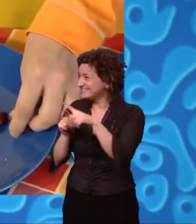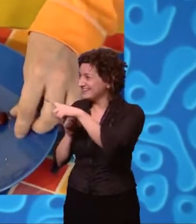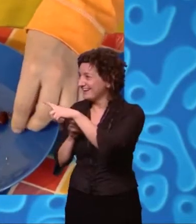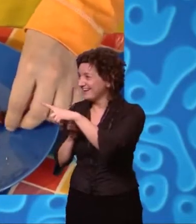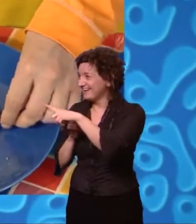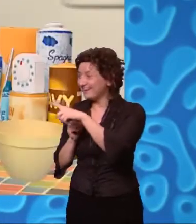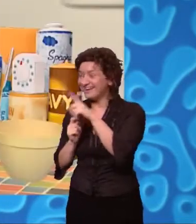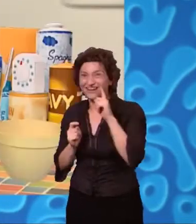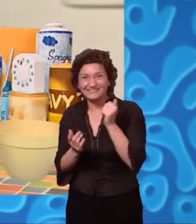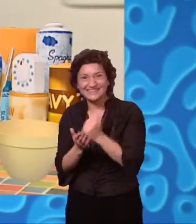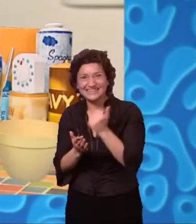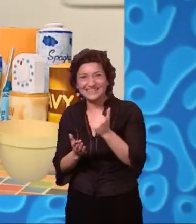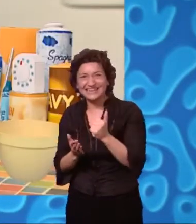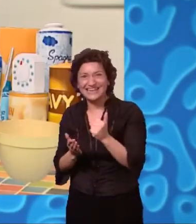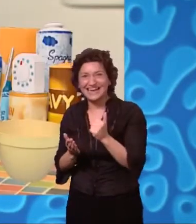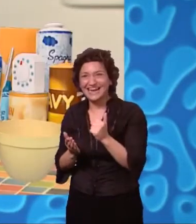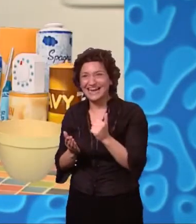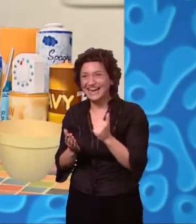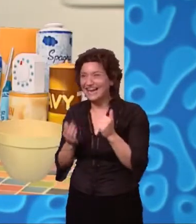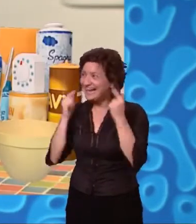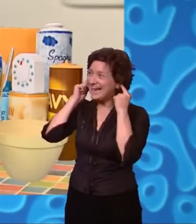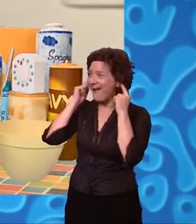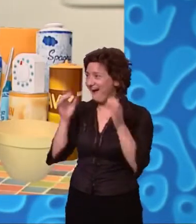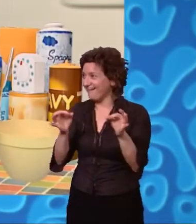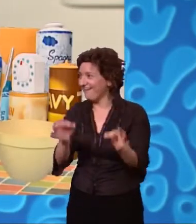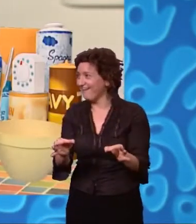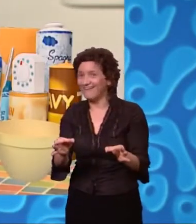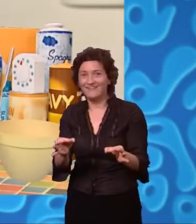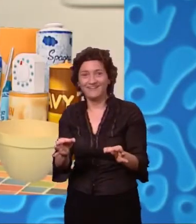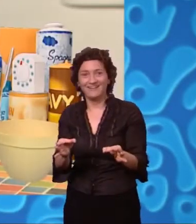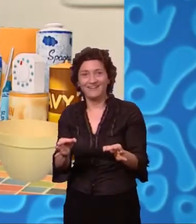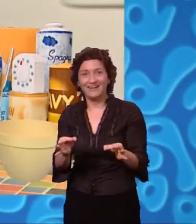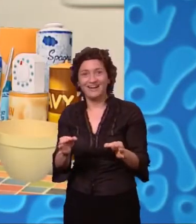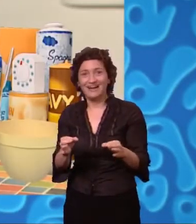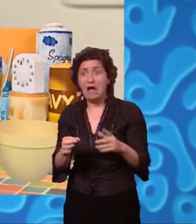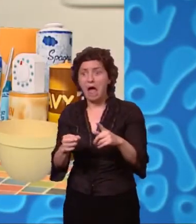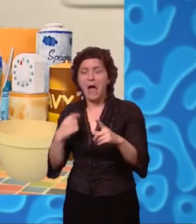Like that. I wonder if I can find anything else that matches.